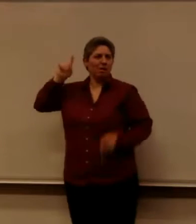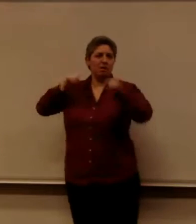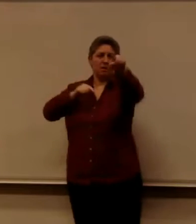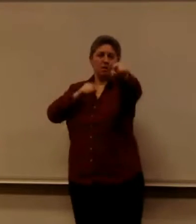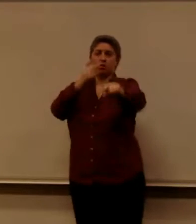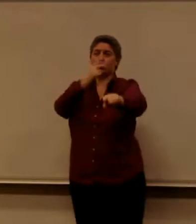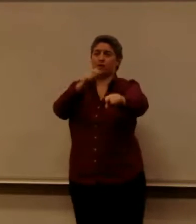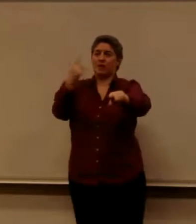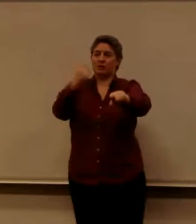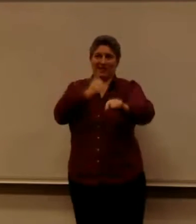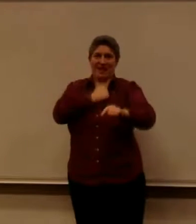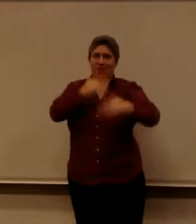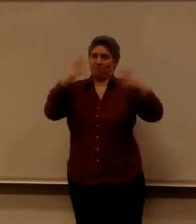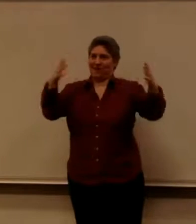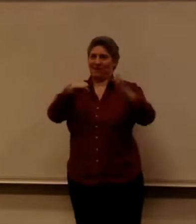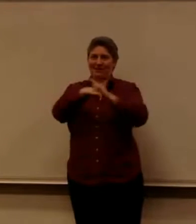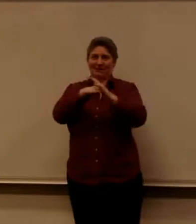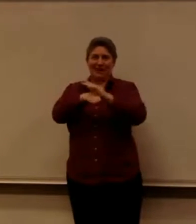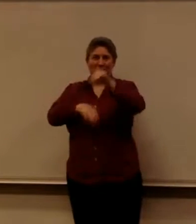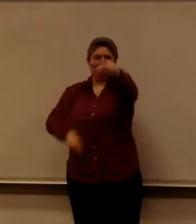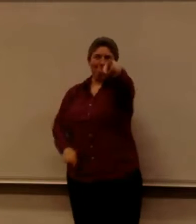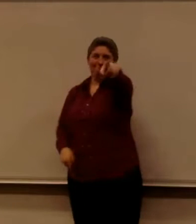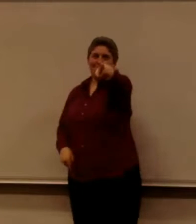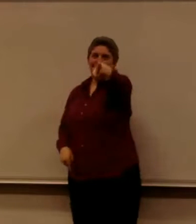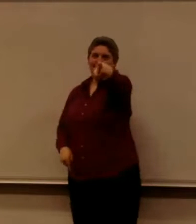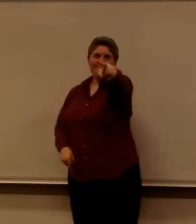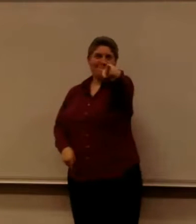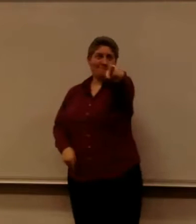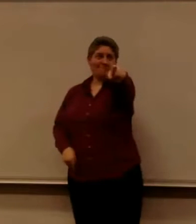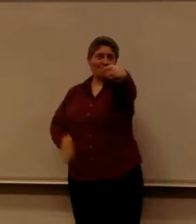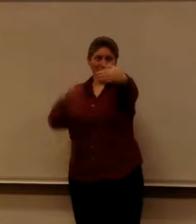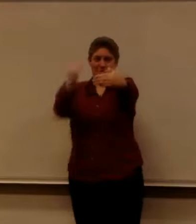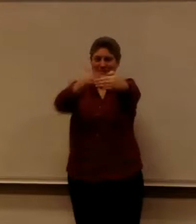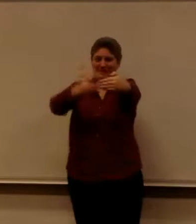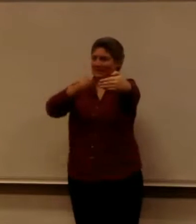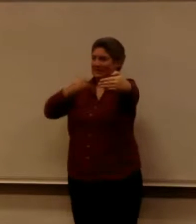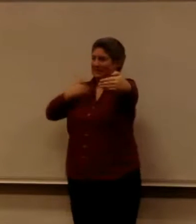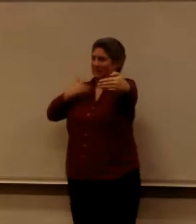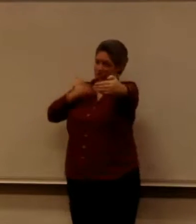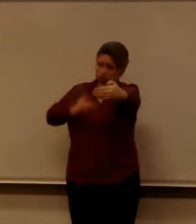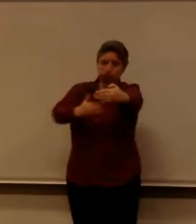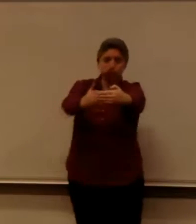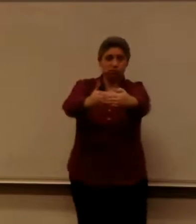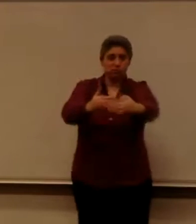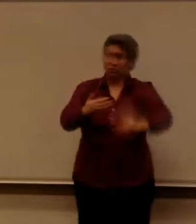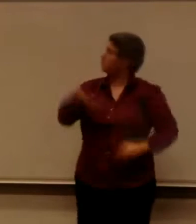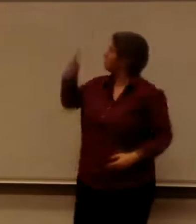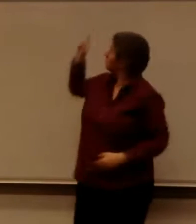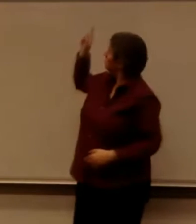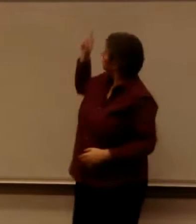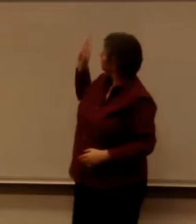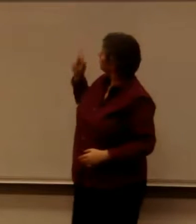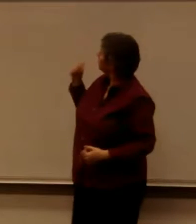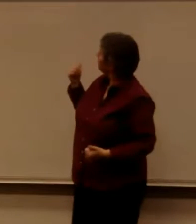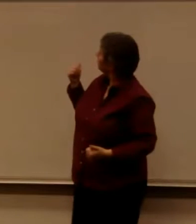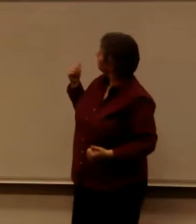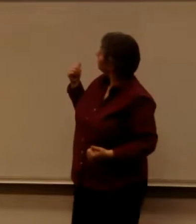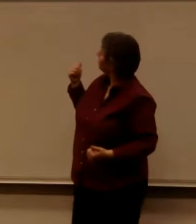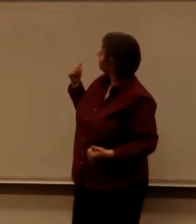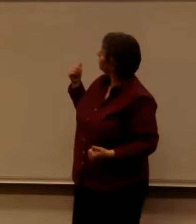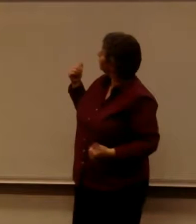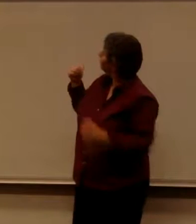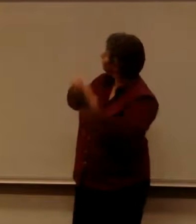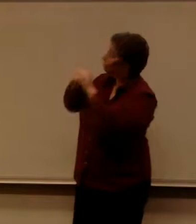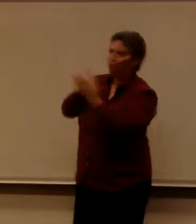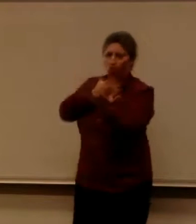of October 2017. So for the BSL community, October 2017 is our big exam that